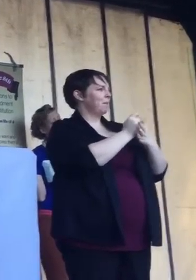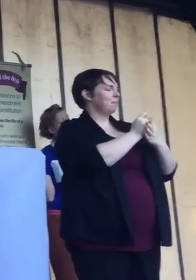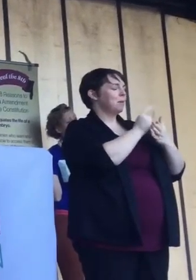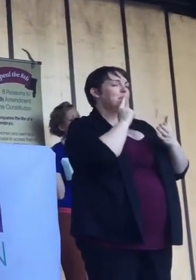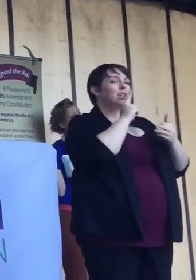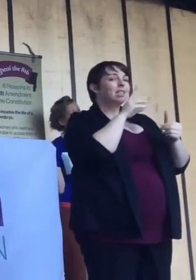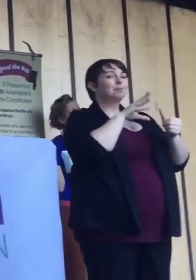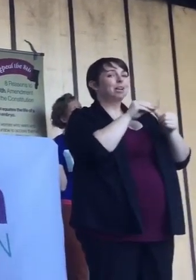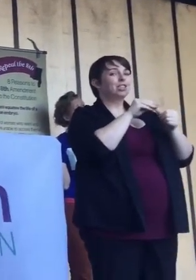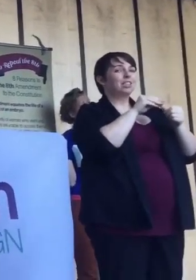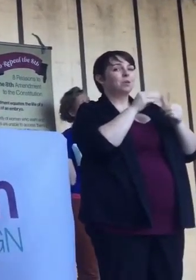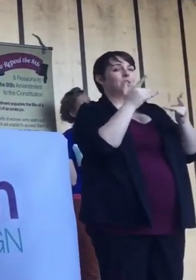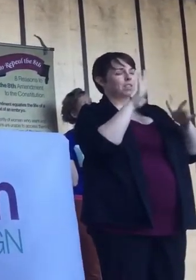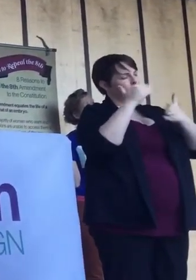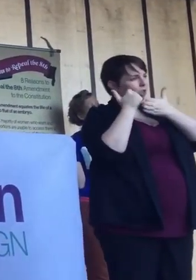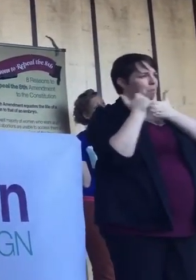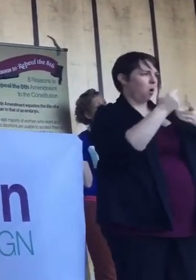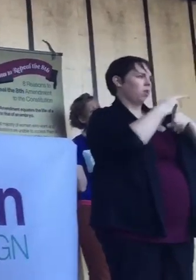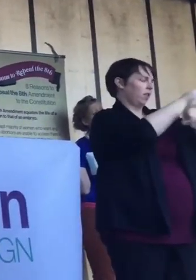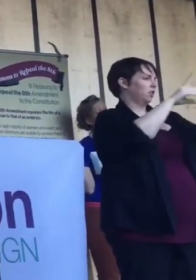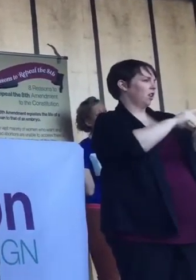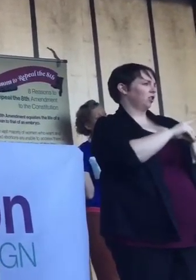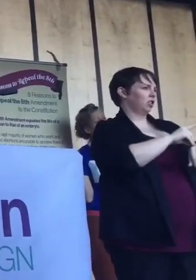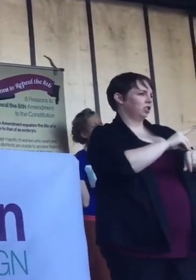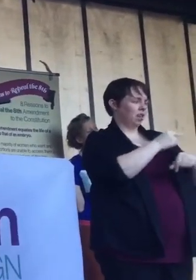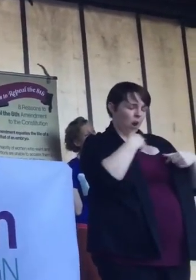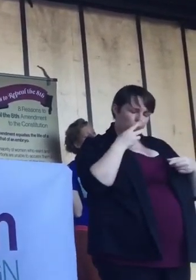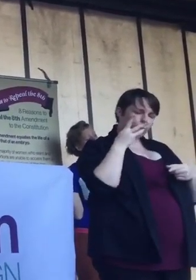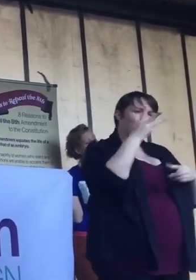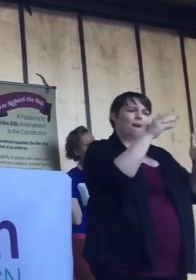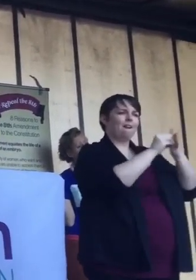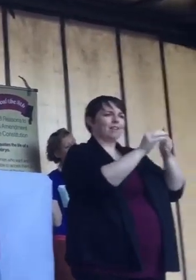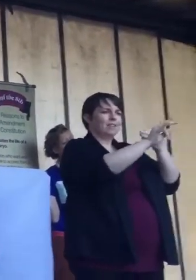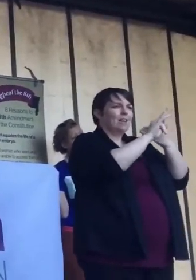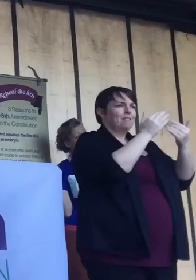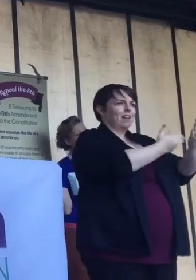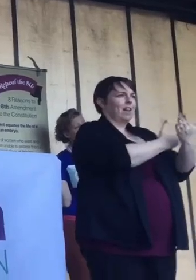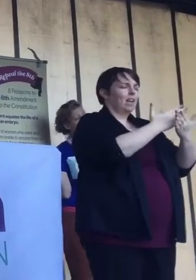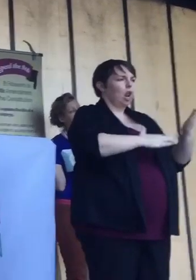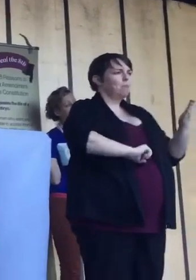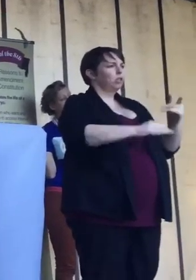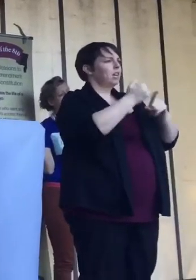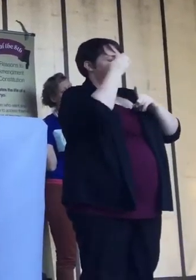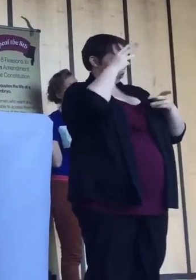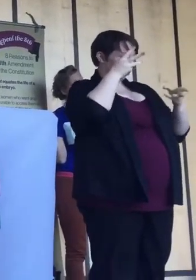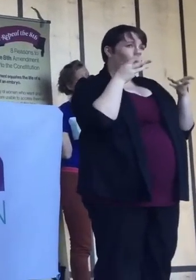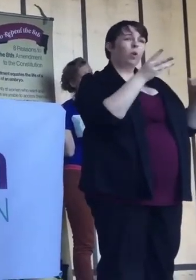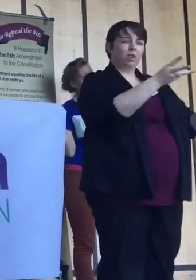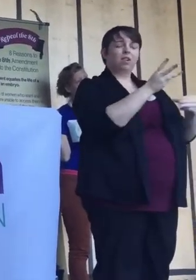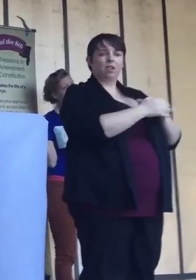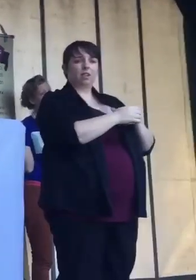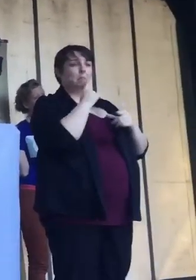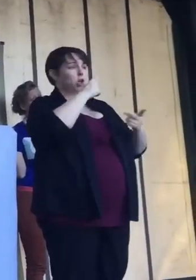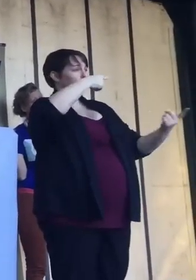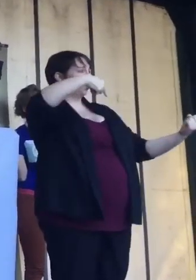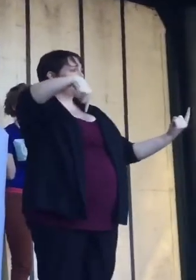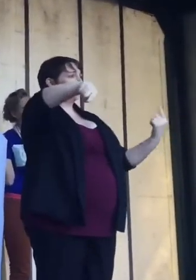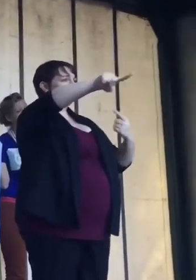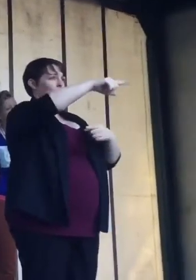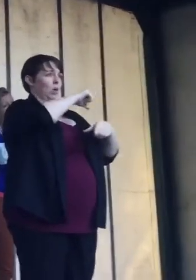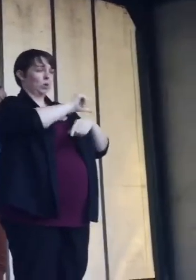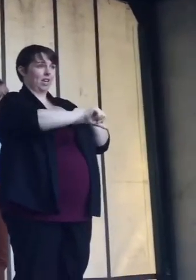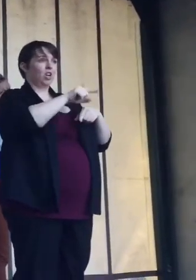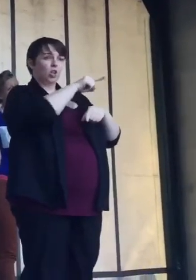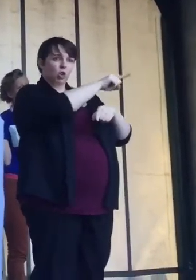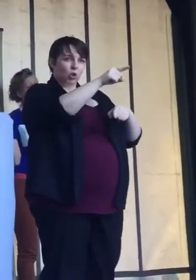them. We will have safe and legal abortion in Ireland, and you here today are the people who are making